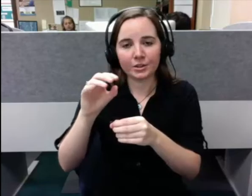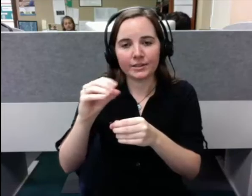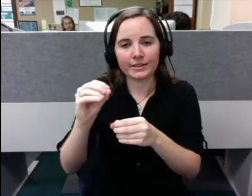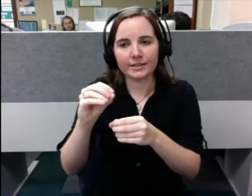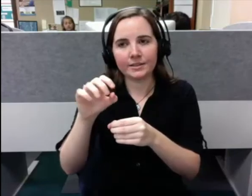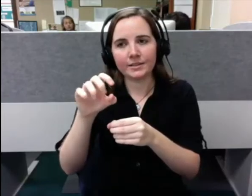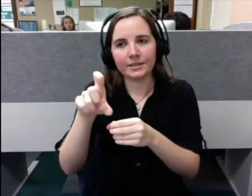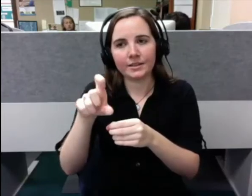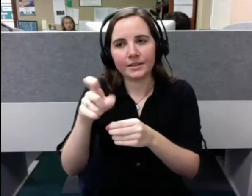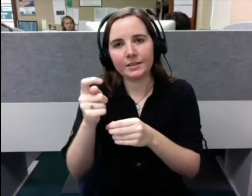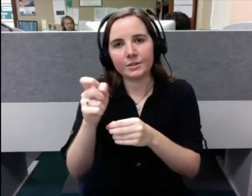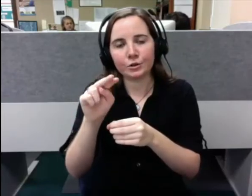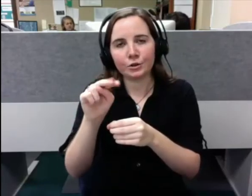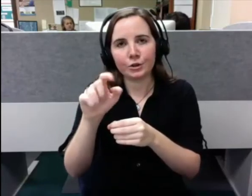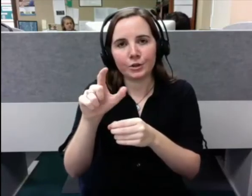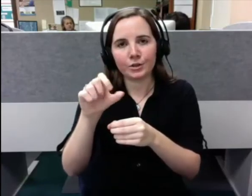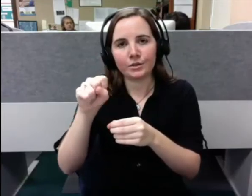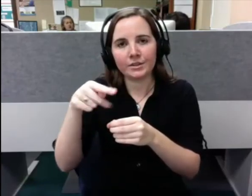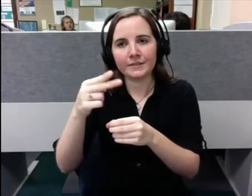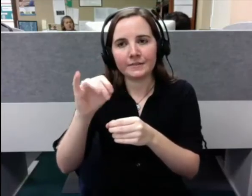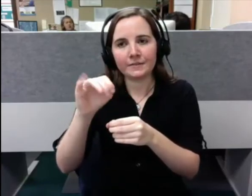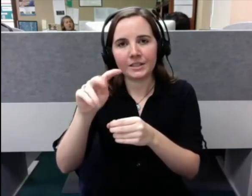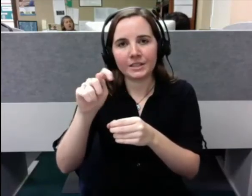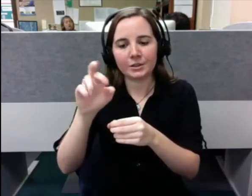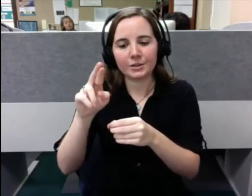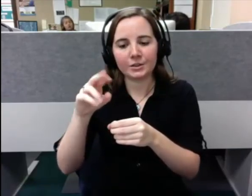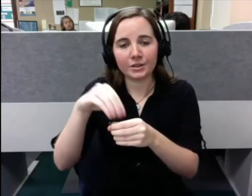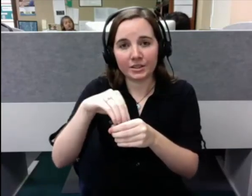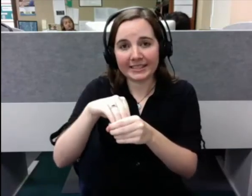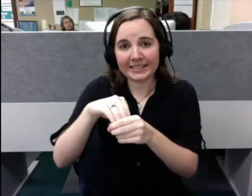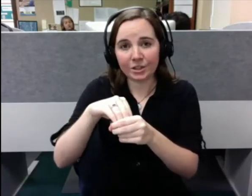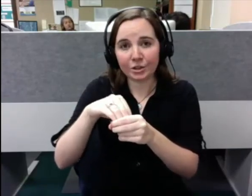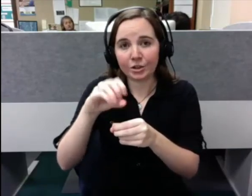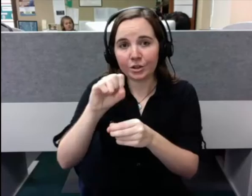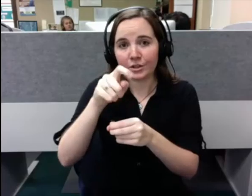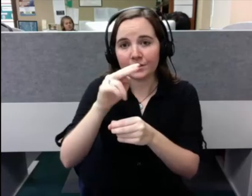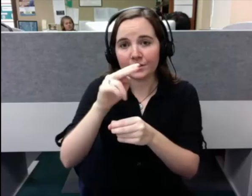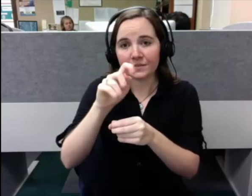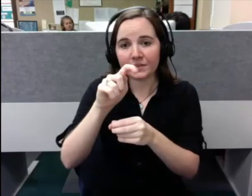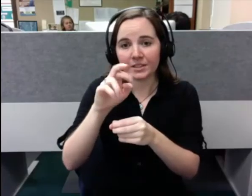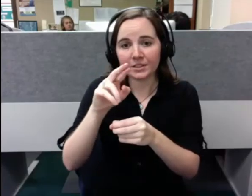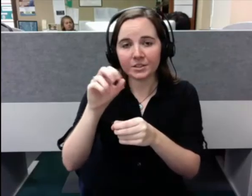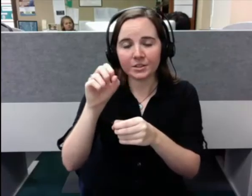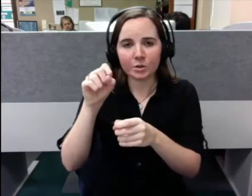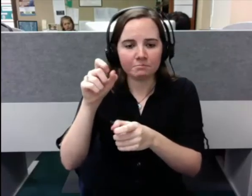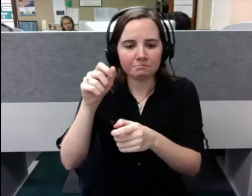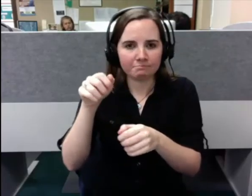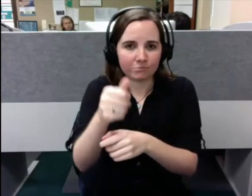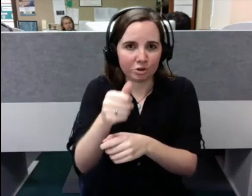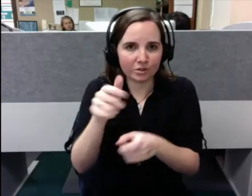sphincter. Because the external anal sphincter contains muscle that you can voluntarily control, you